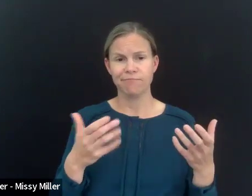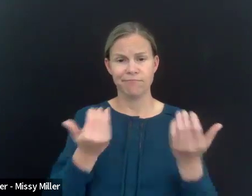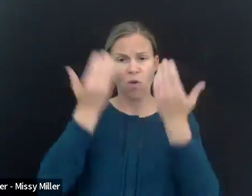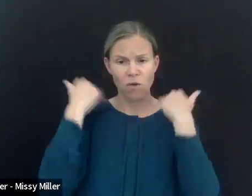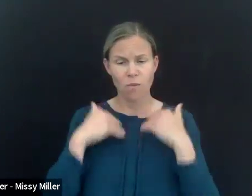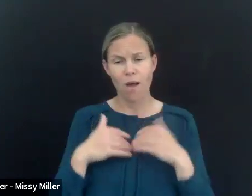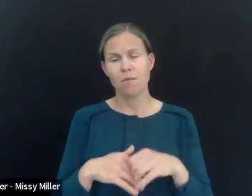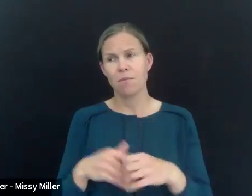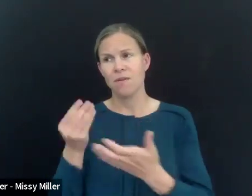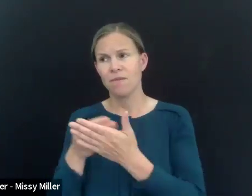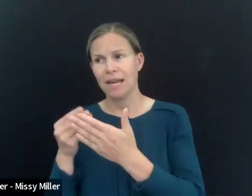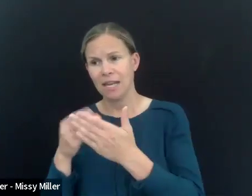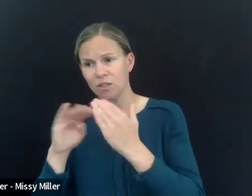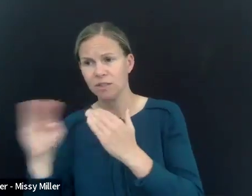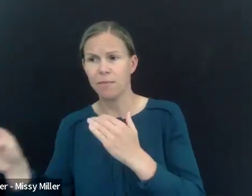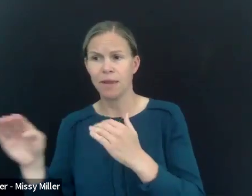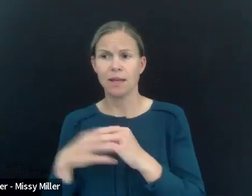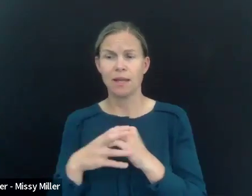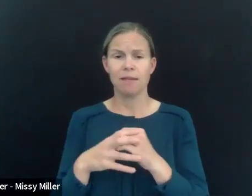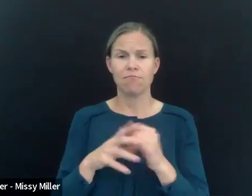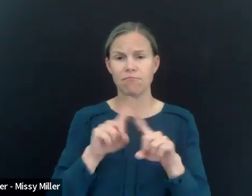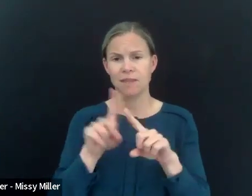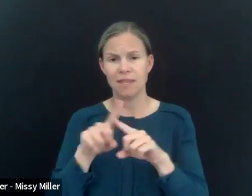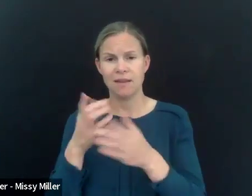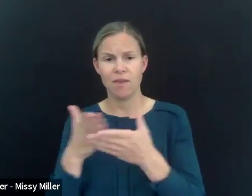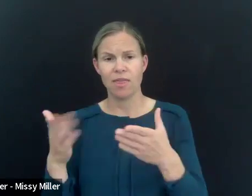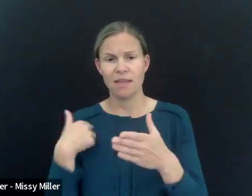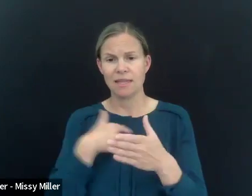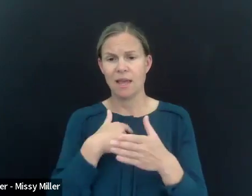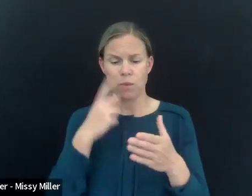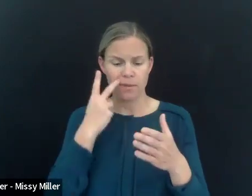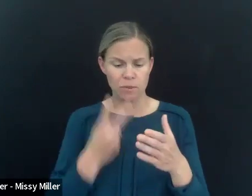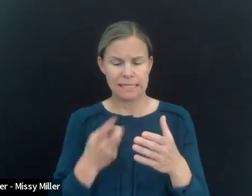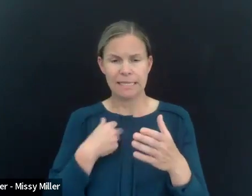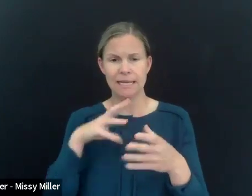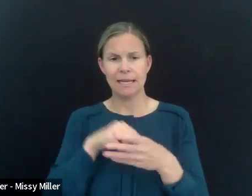instability, a lot of the things Shanti just said, we amplify in that.